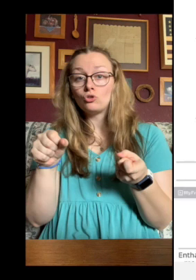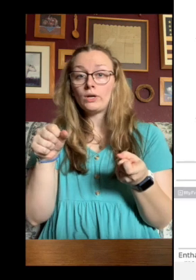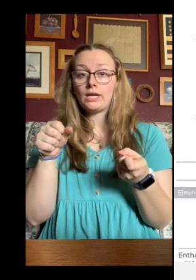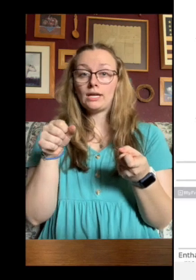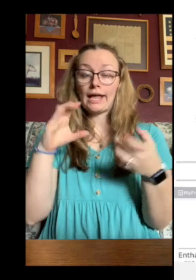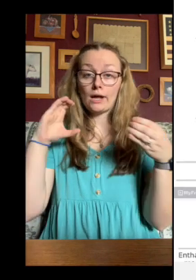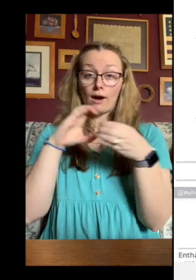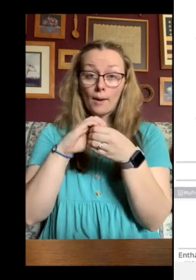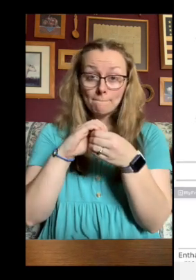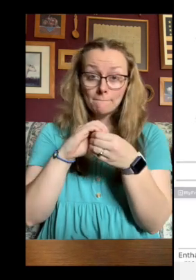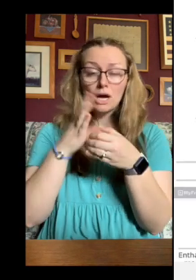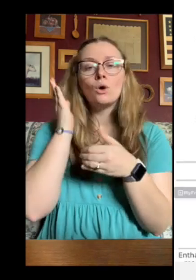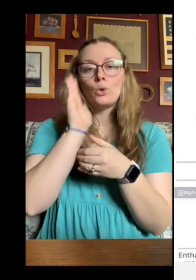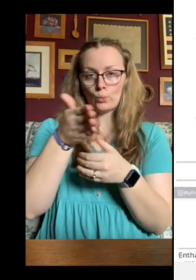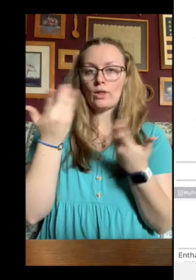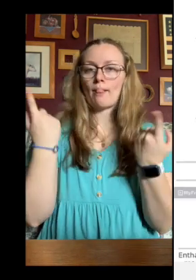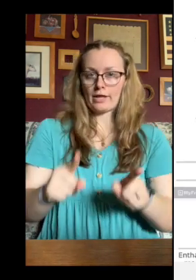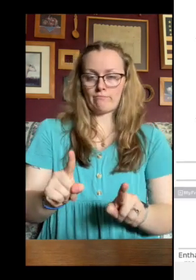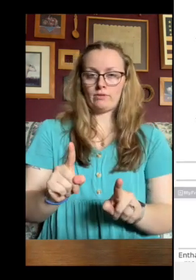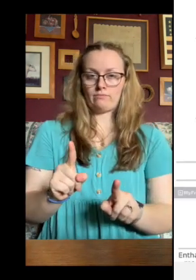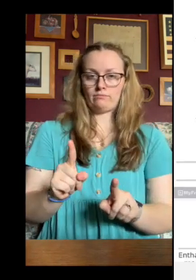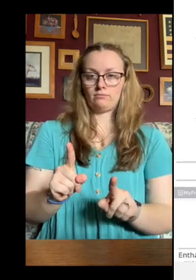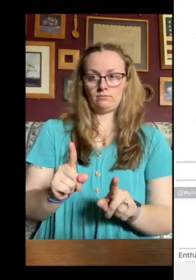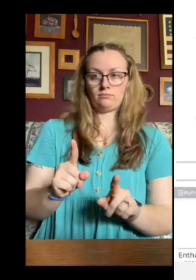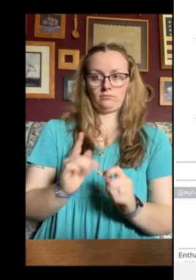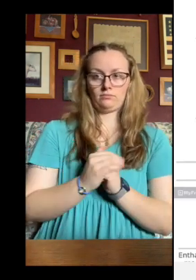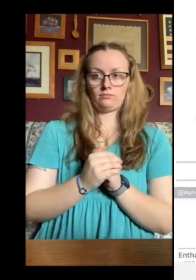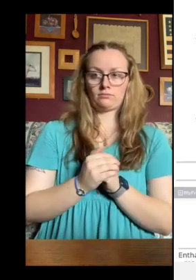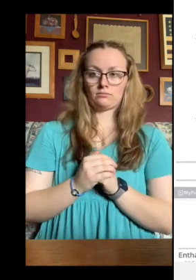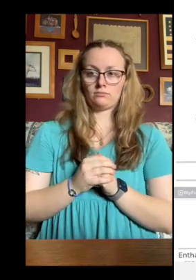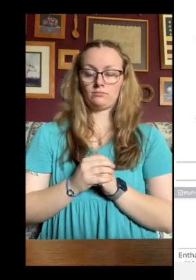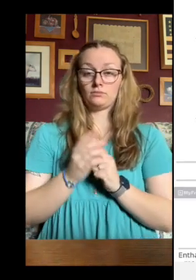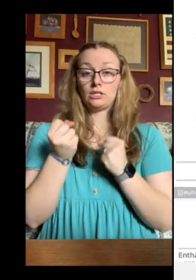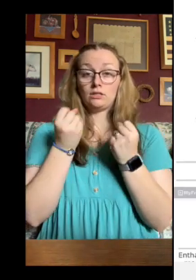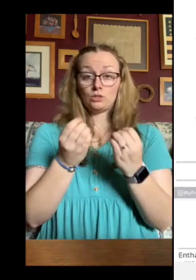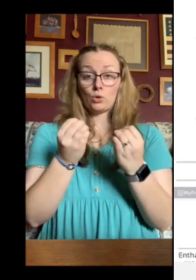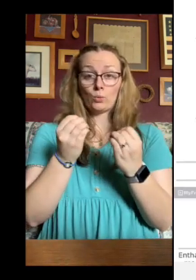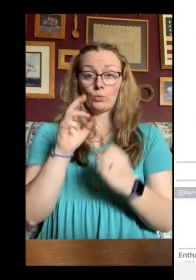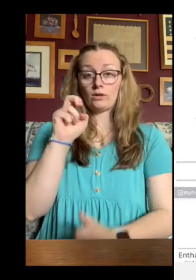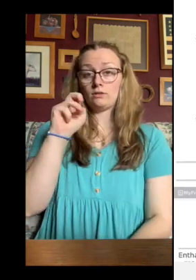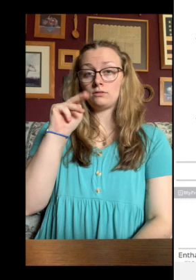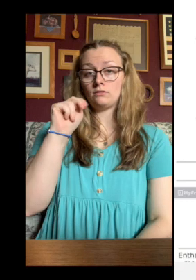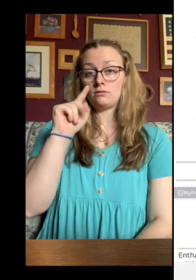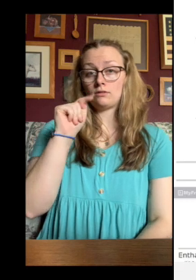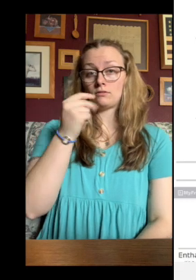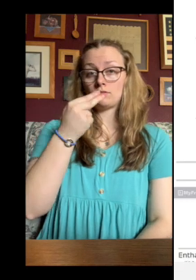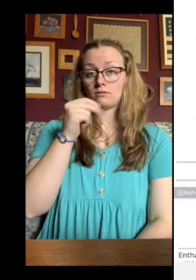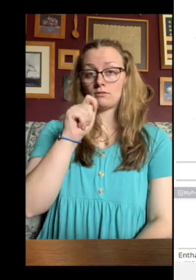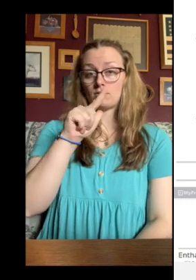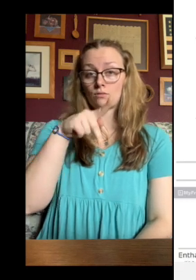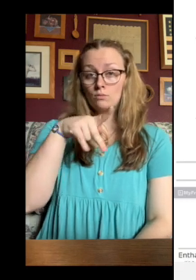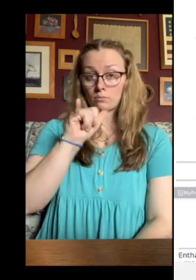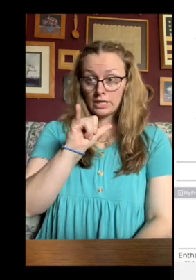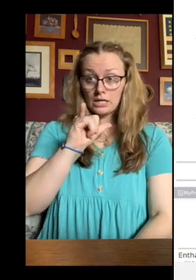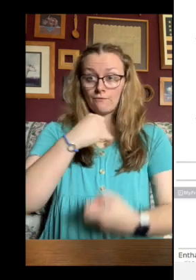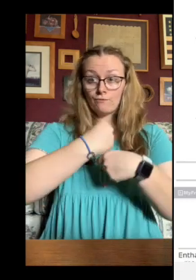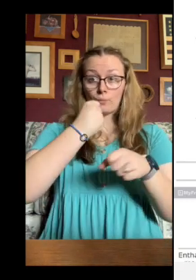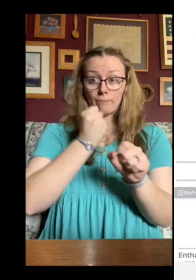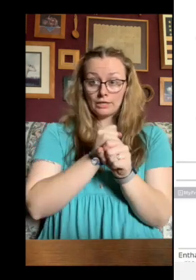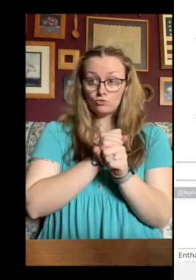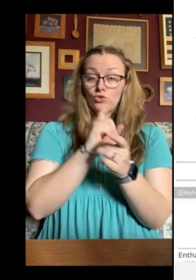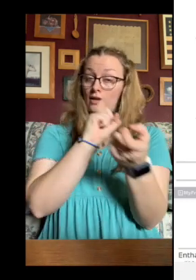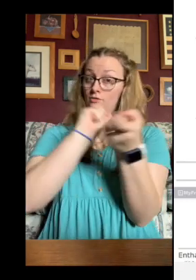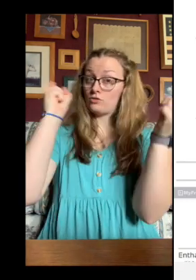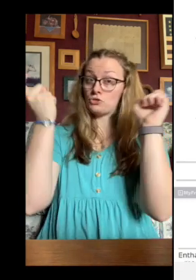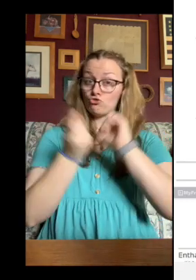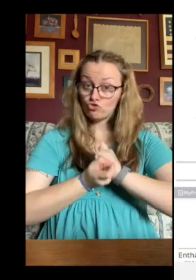exist. So, enthalpy of formation is the change in enthalpy required to make